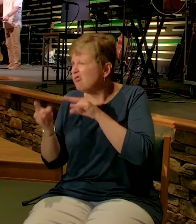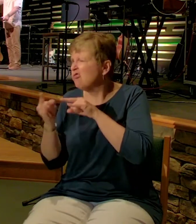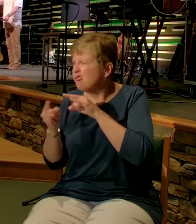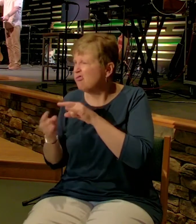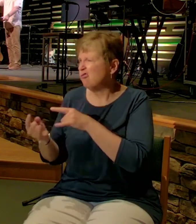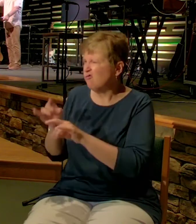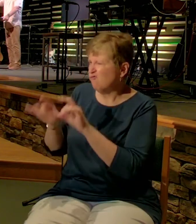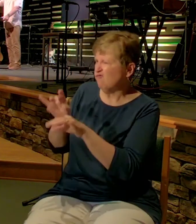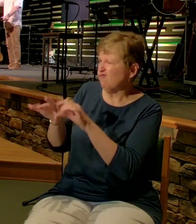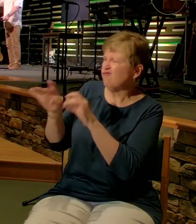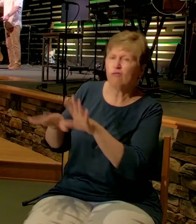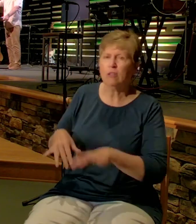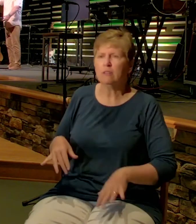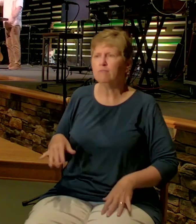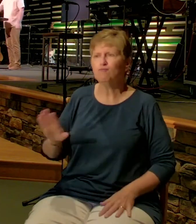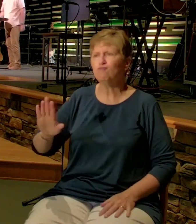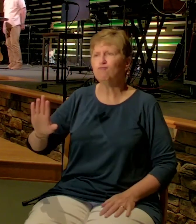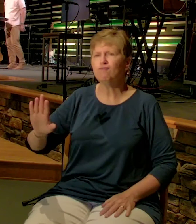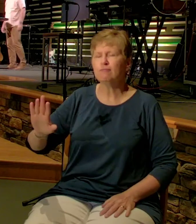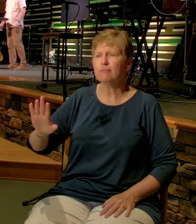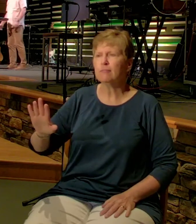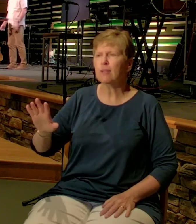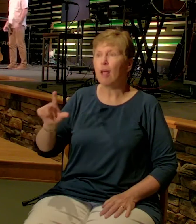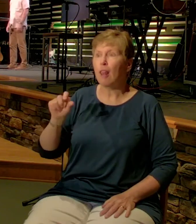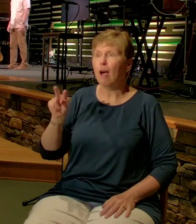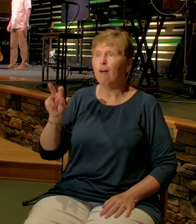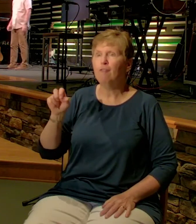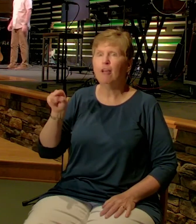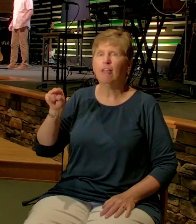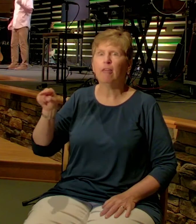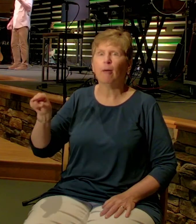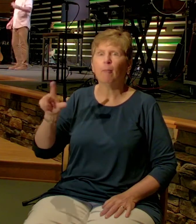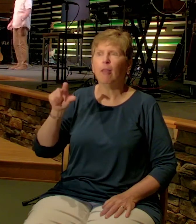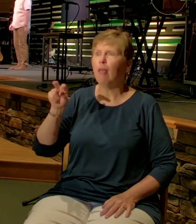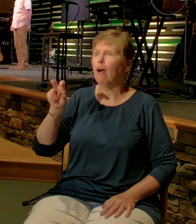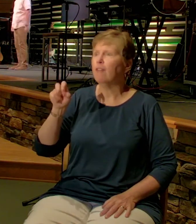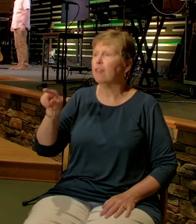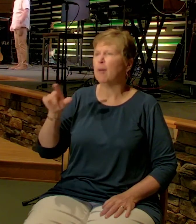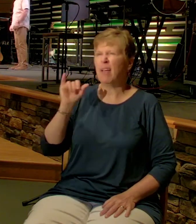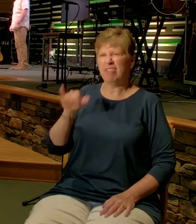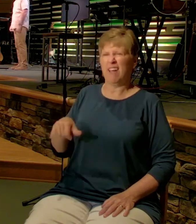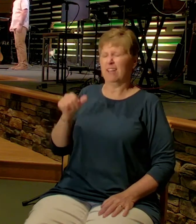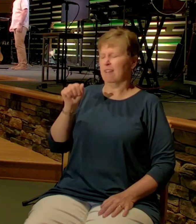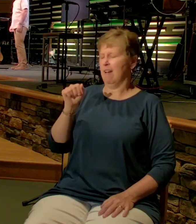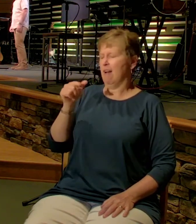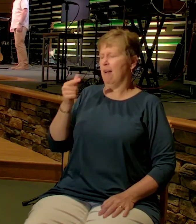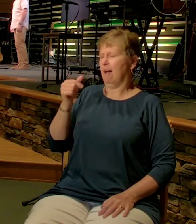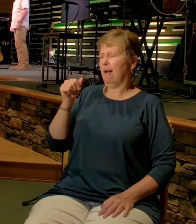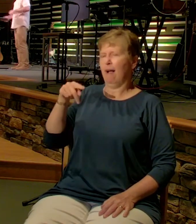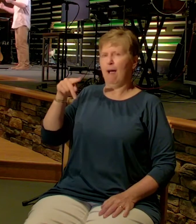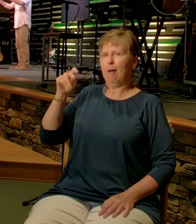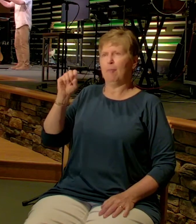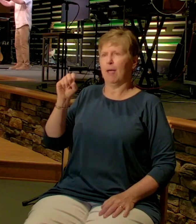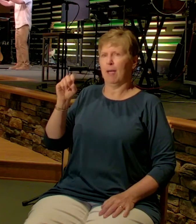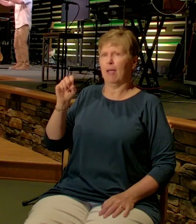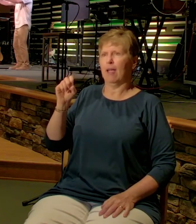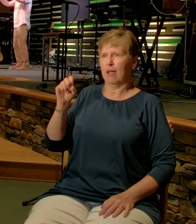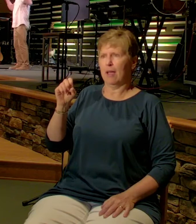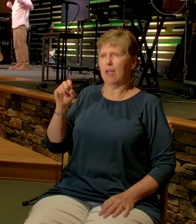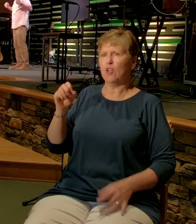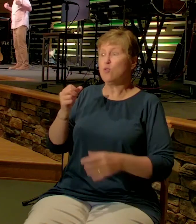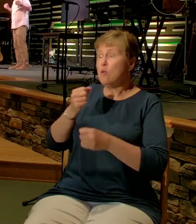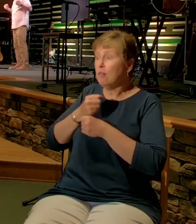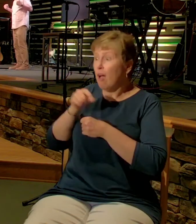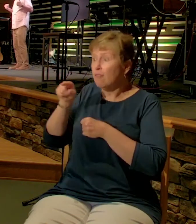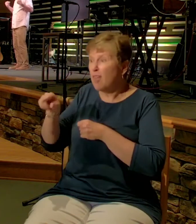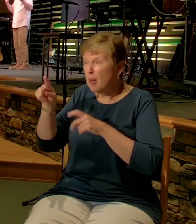back, you actually love them. That's agape. And even when they then don't love